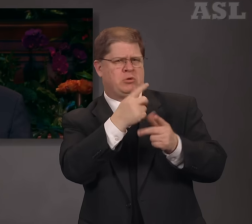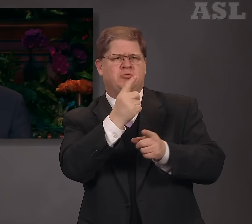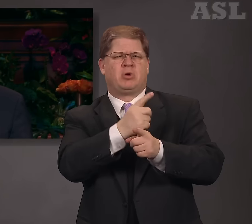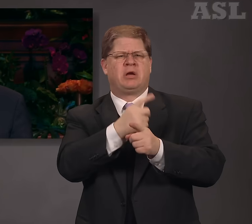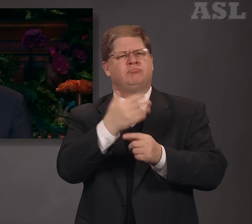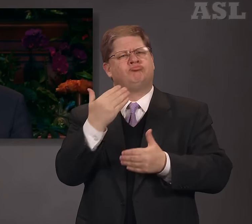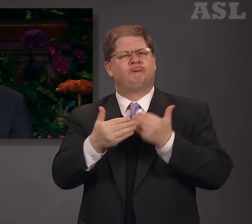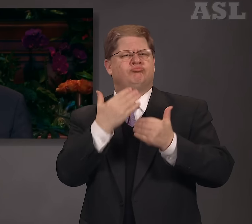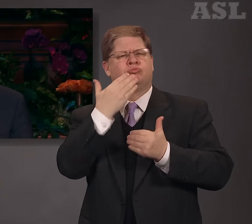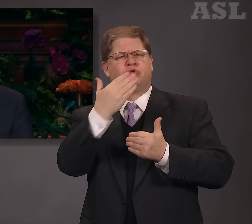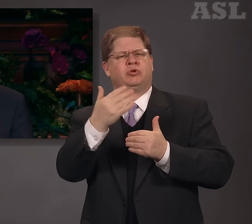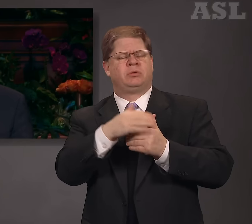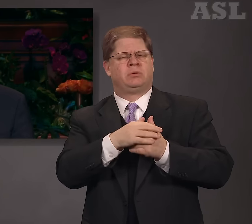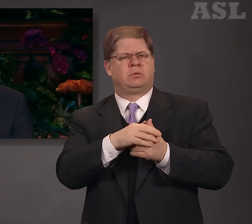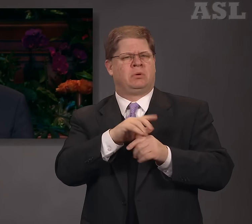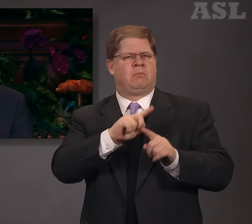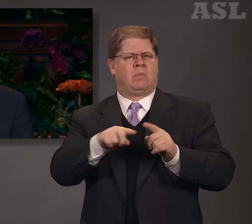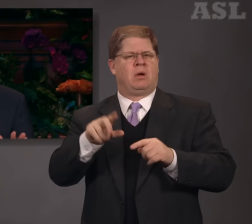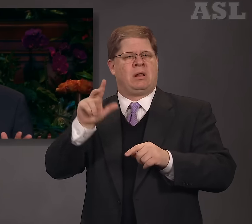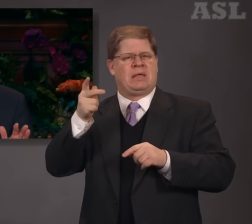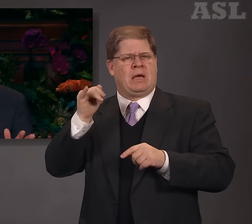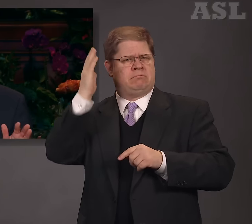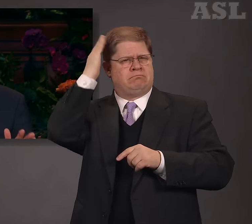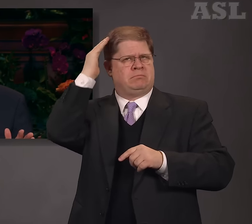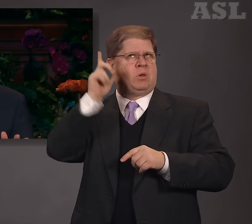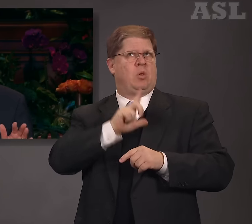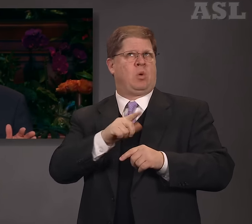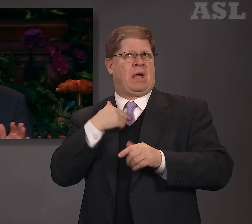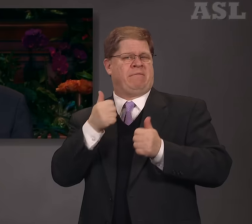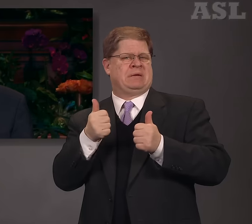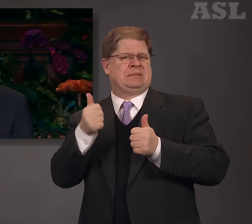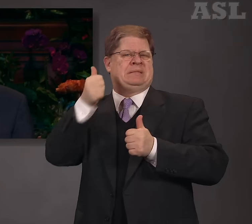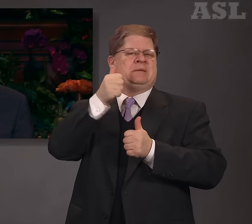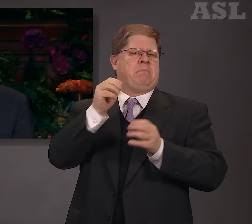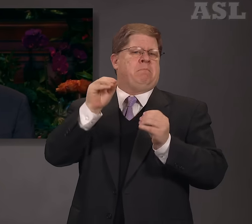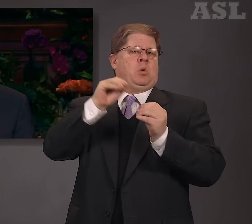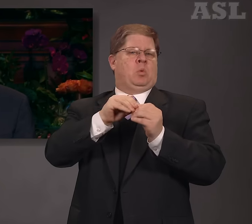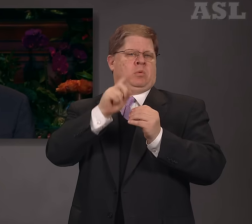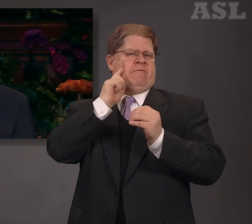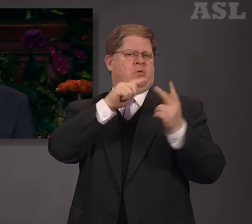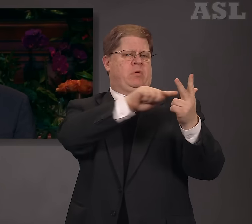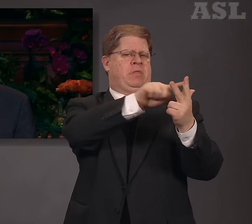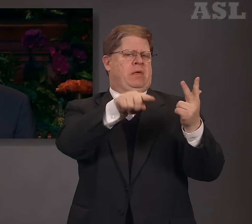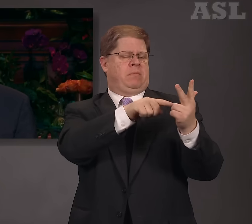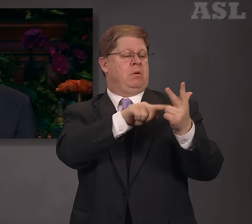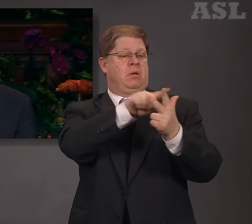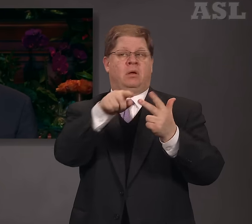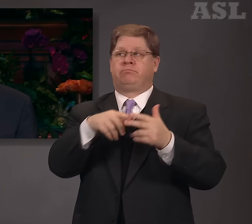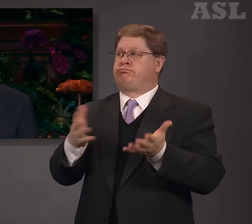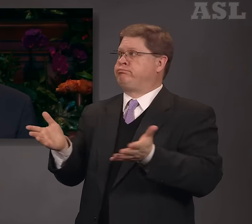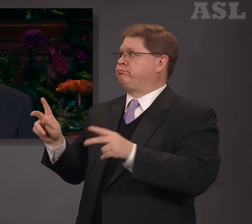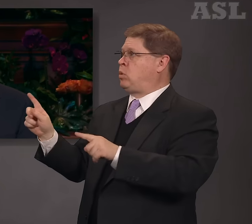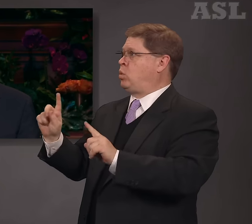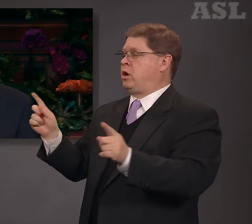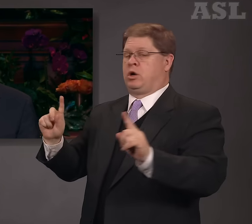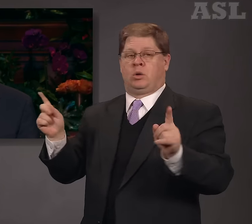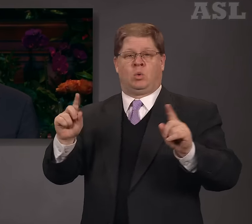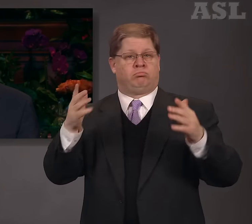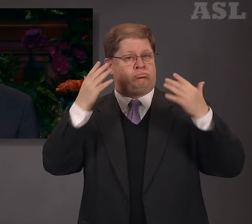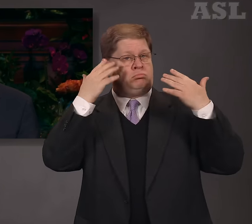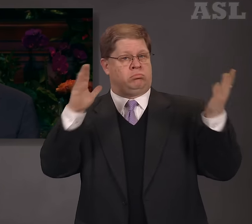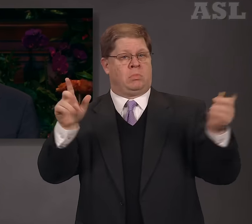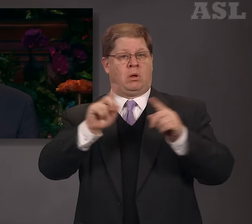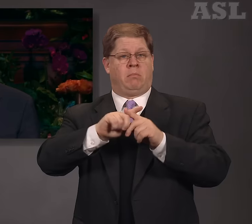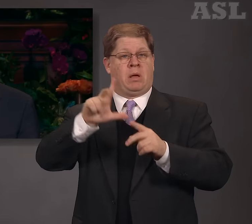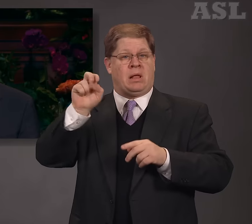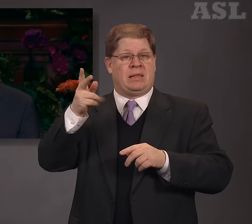righteous, living good, righteous lives, but the Lord had something better, something sweeter for them. They didn't know where to find it, but Lehi